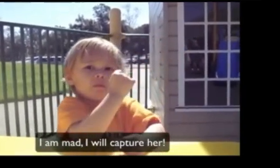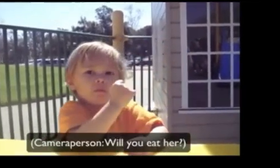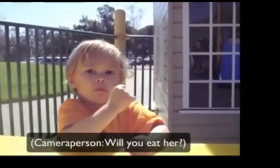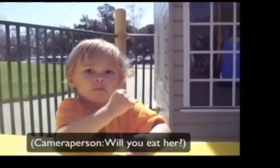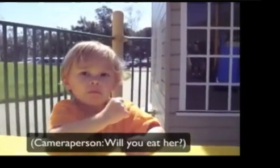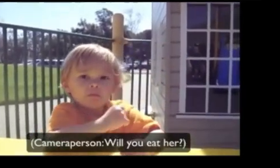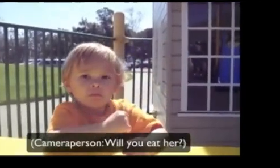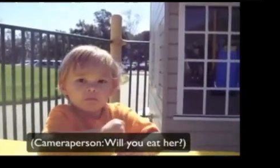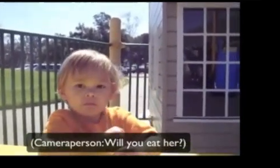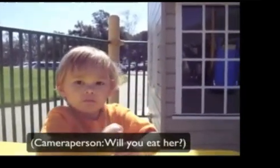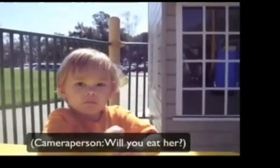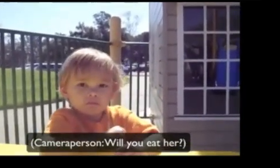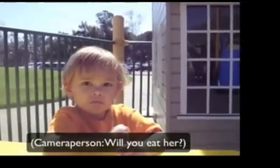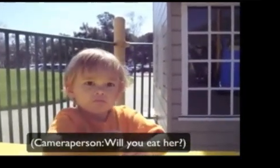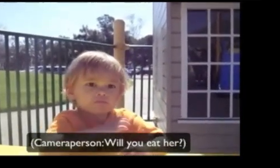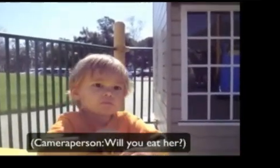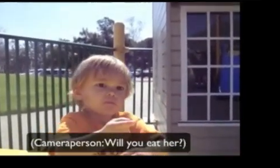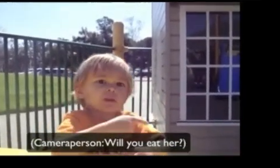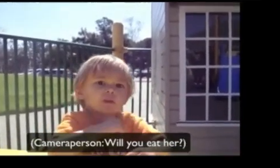her.